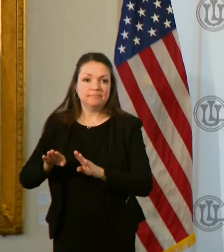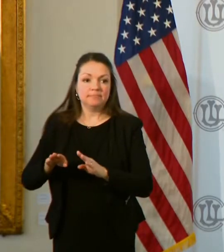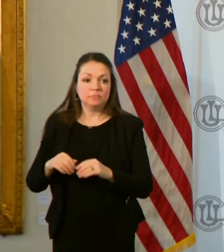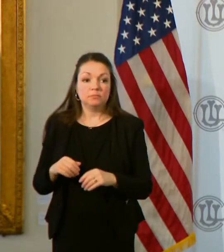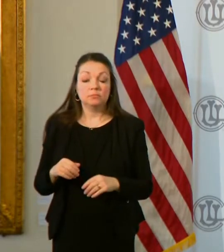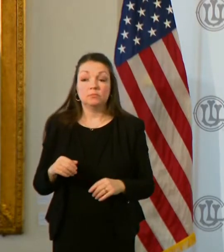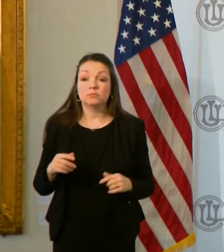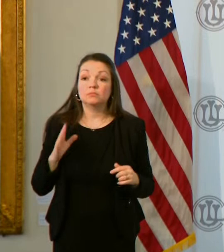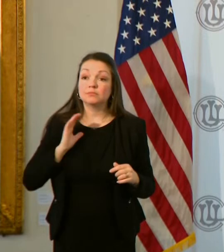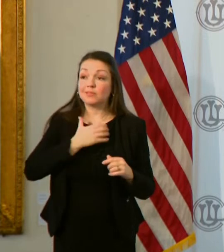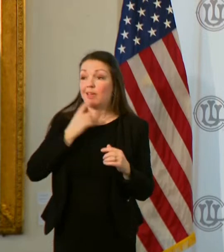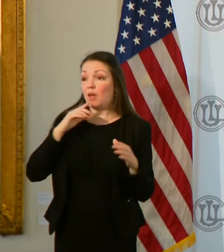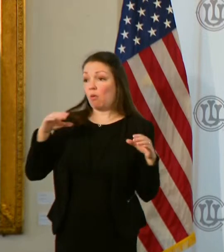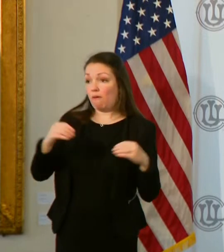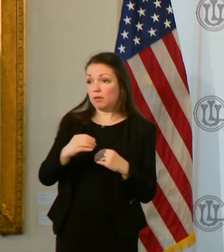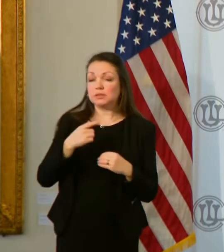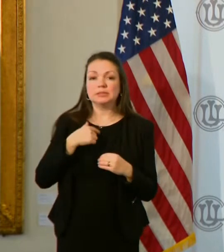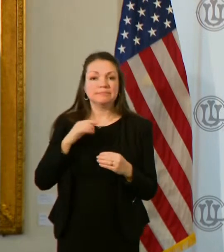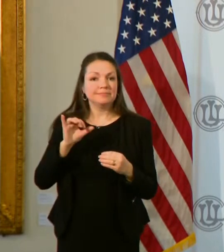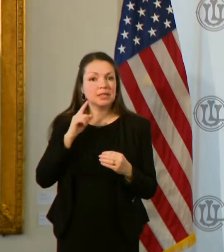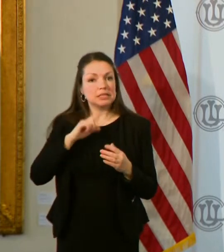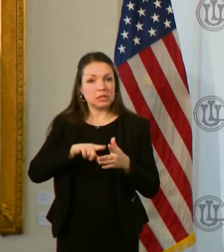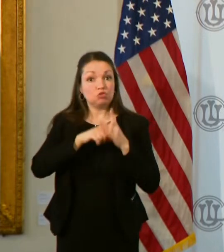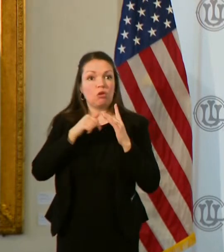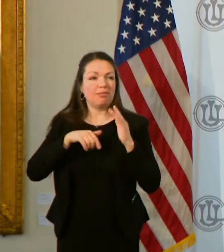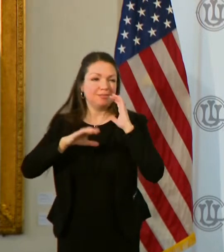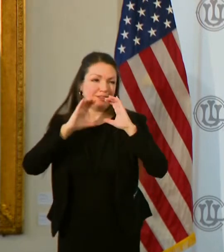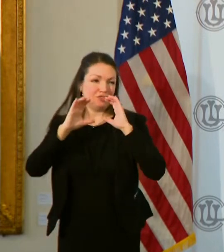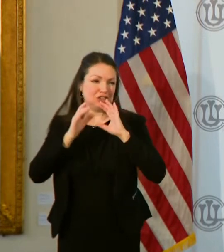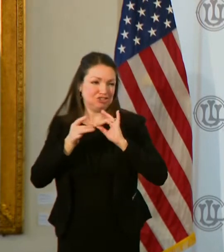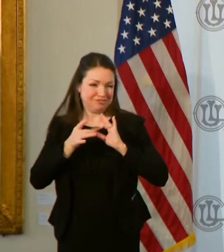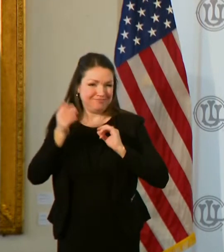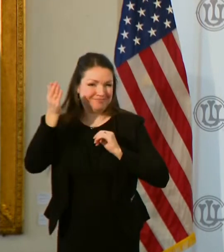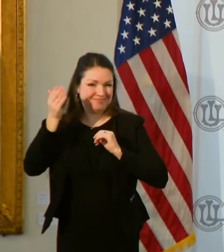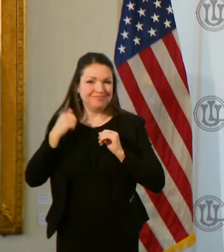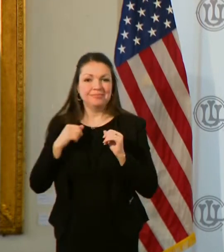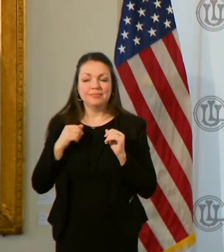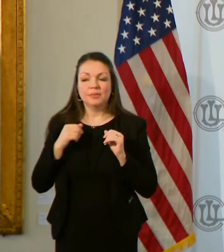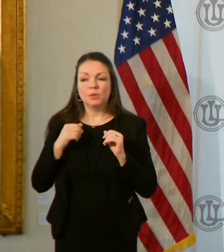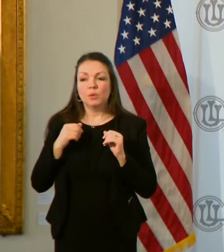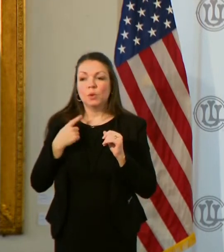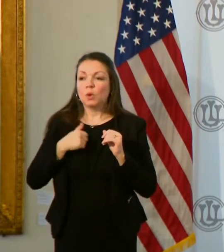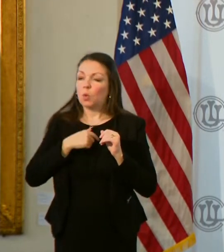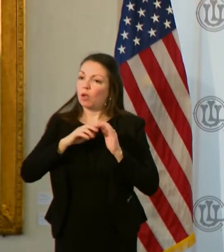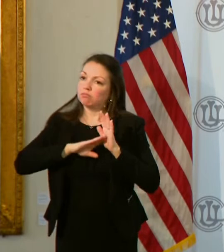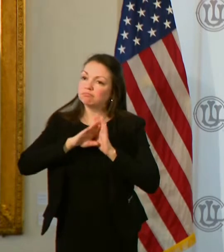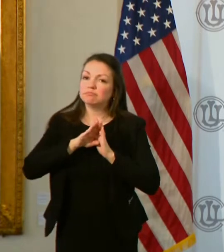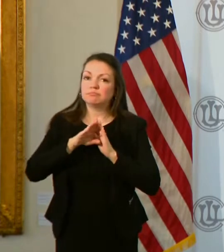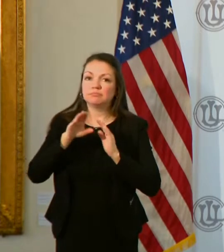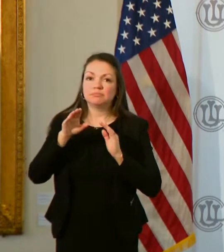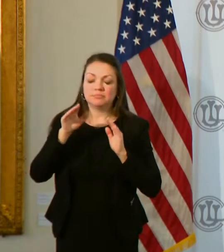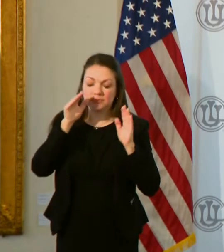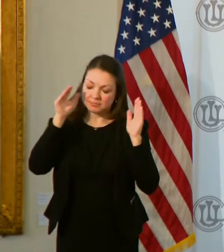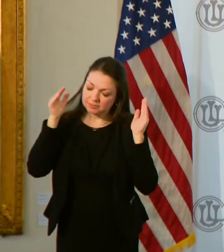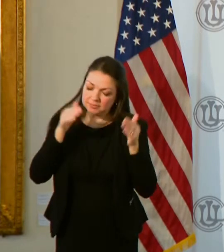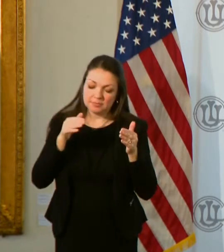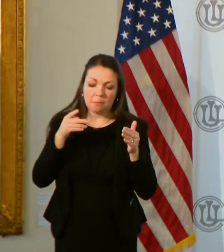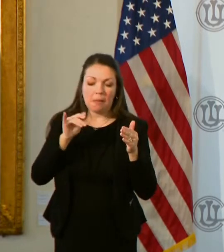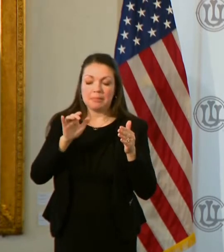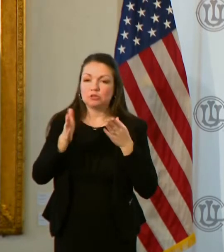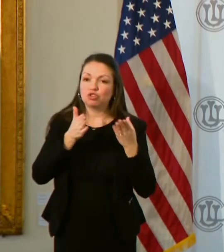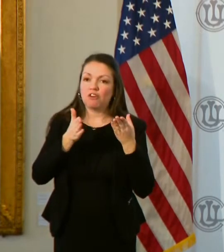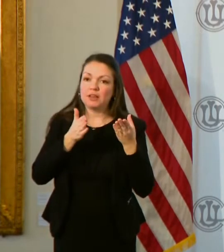an office, as I started this conversation, that is built with dedicated public servants,